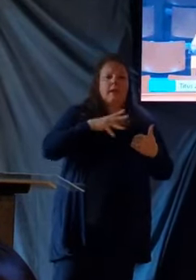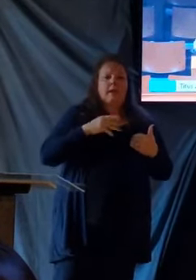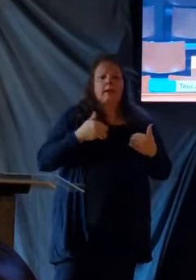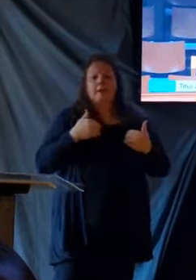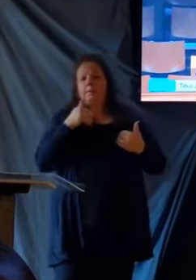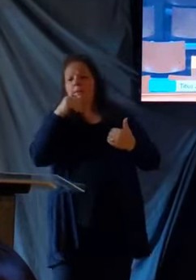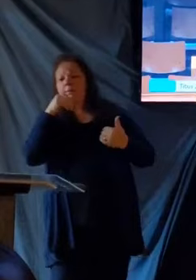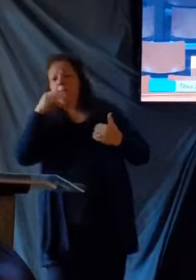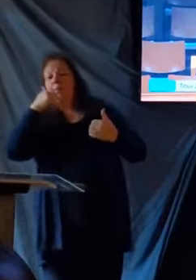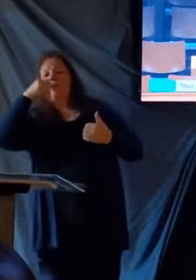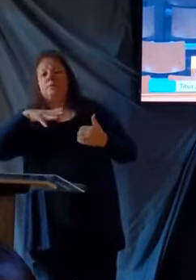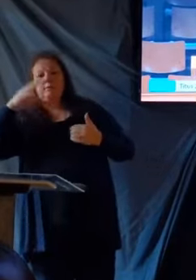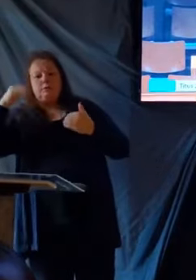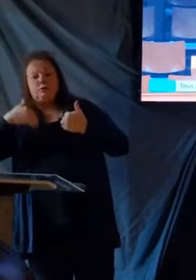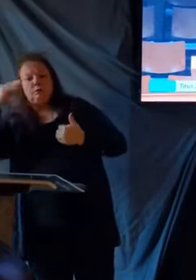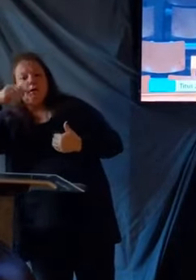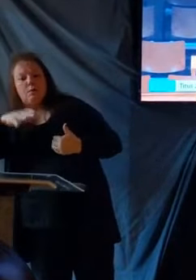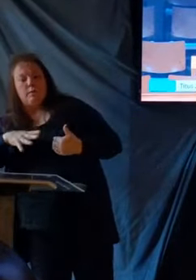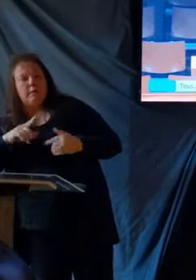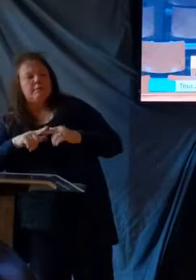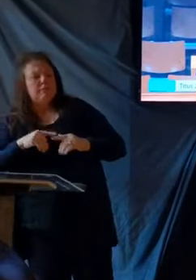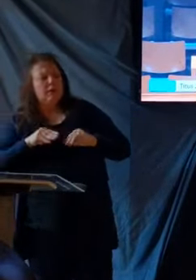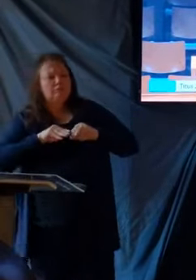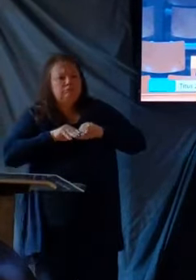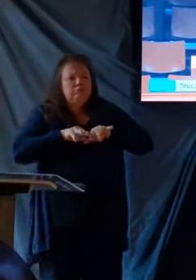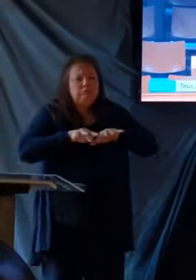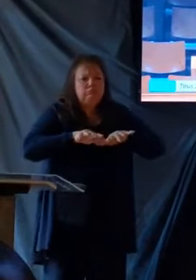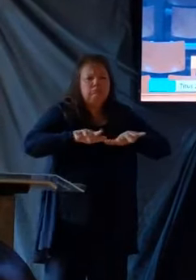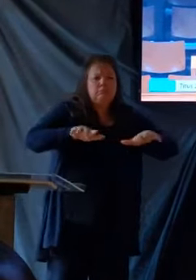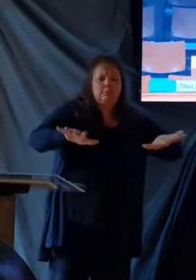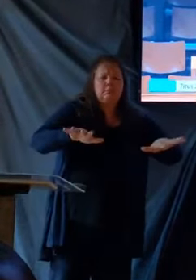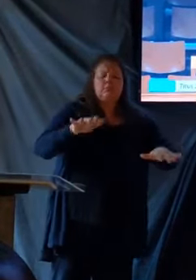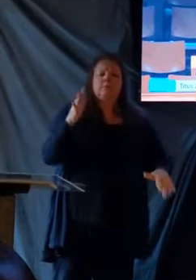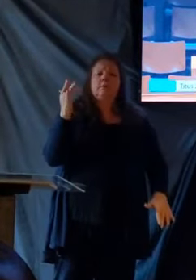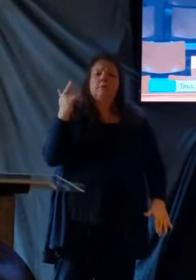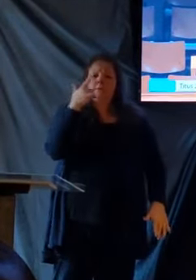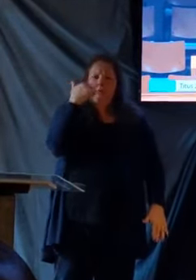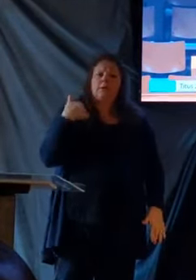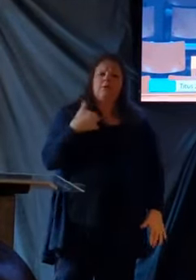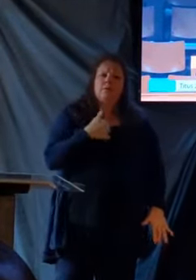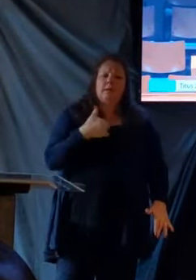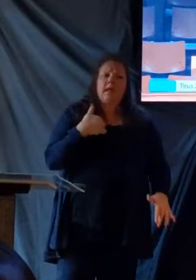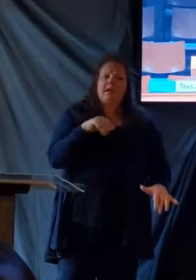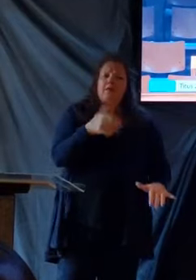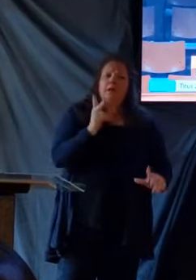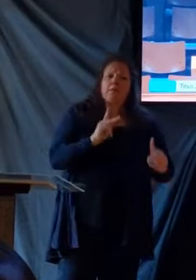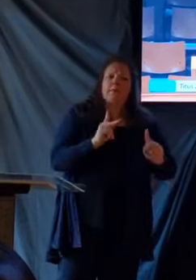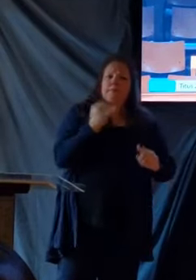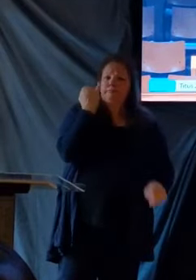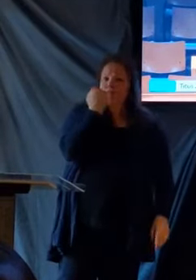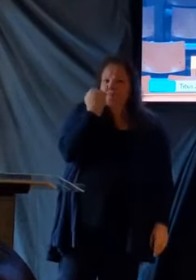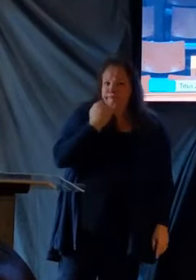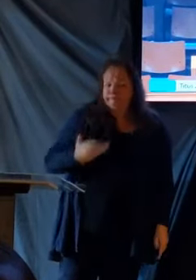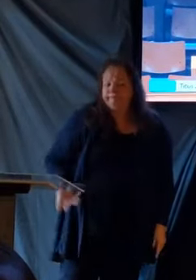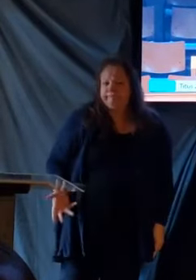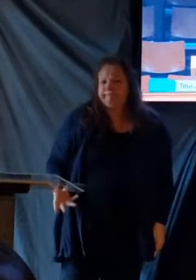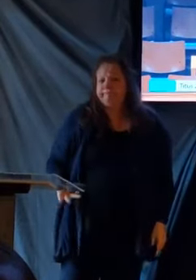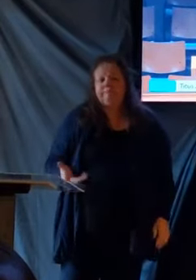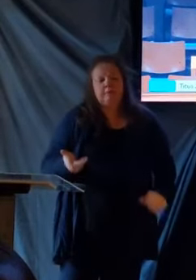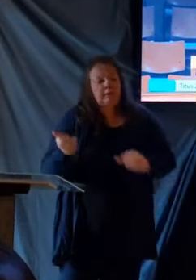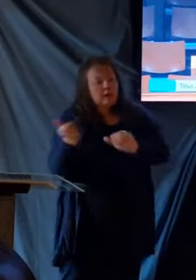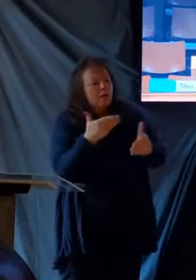to young women, but we want this to be permeated, because we'll have others that are immature.